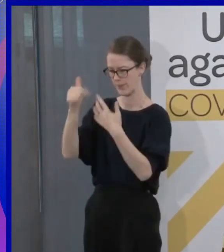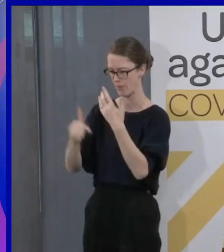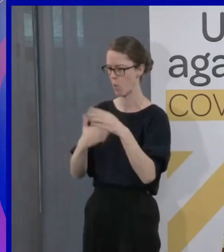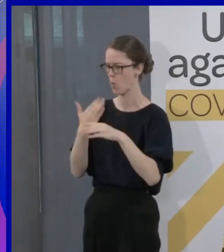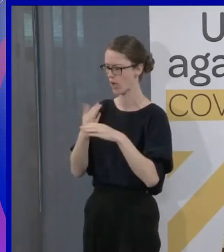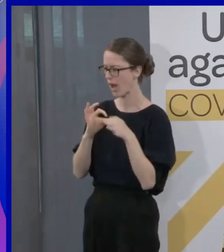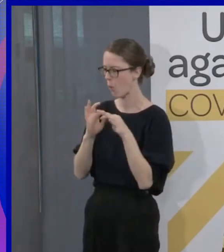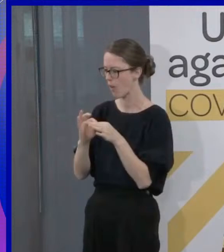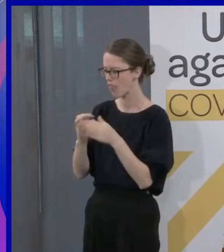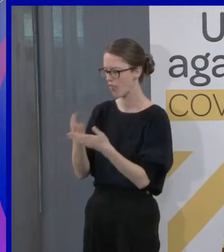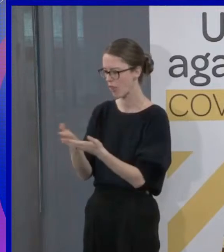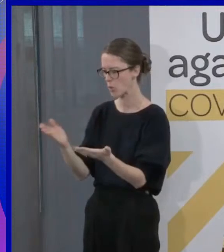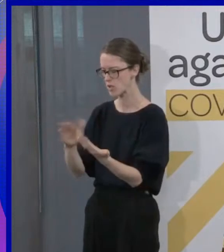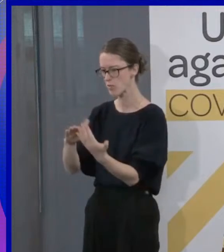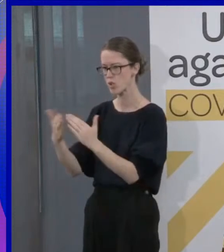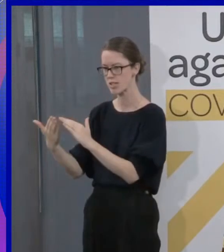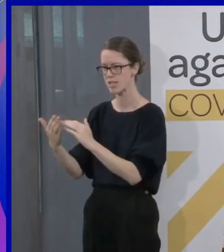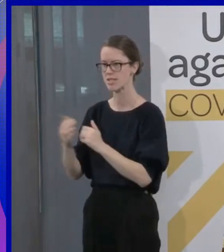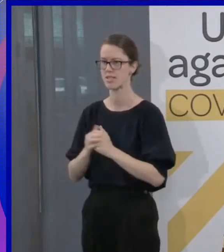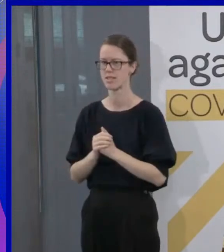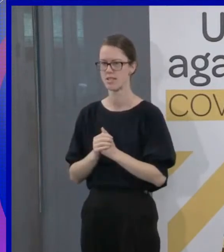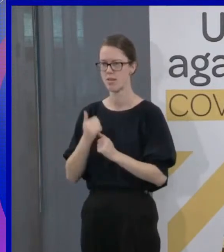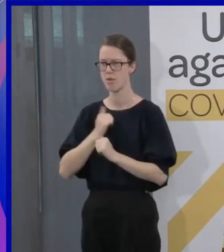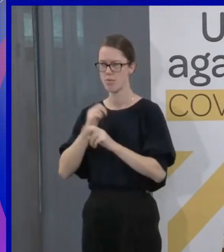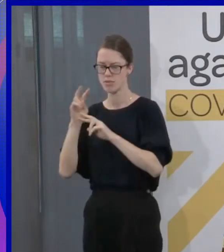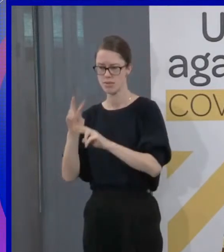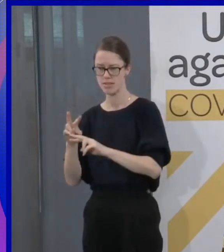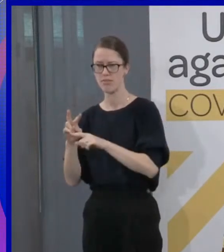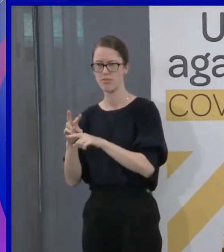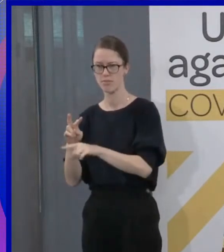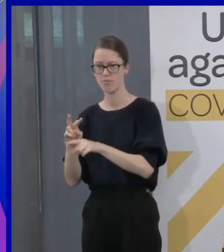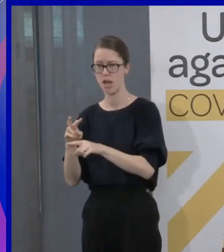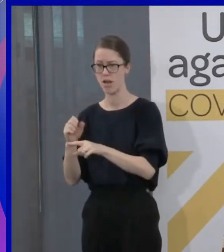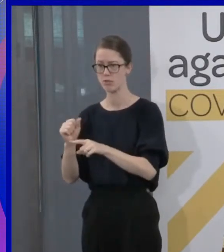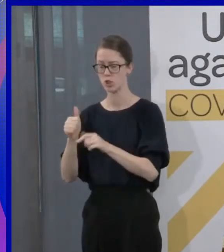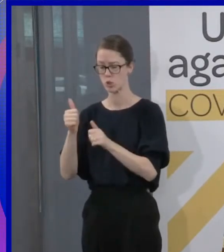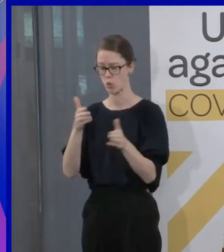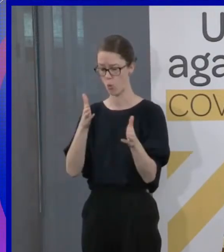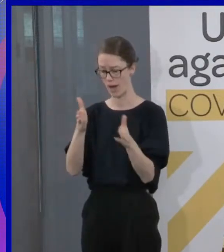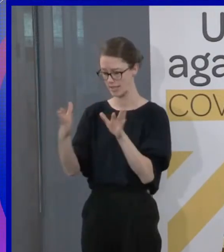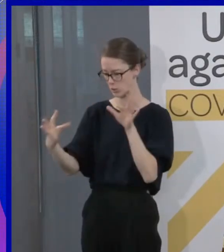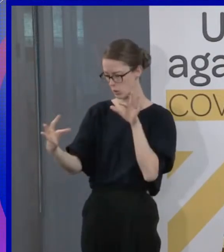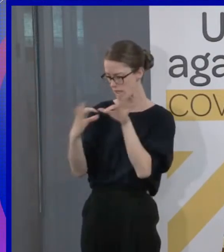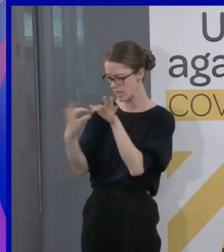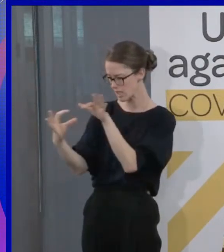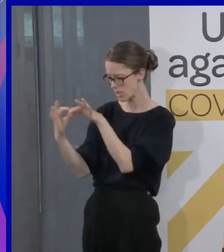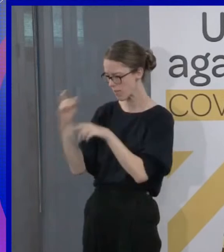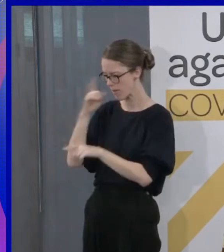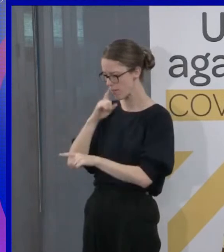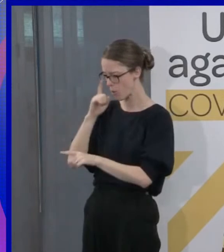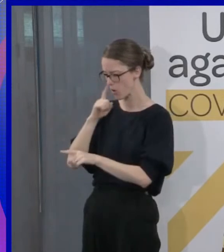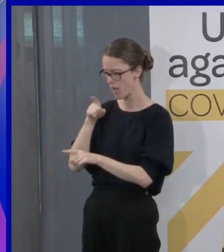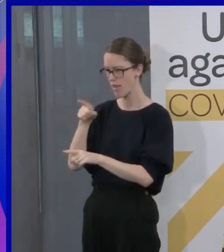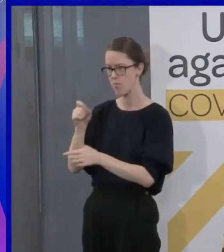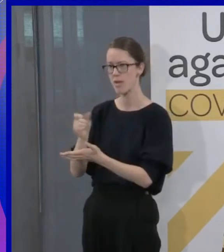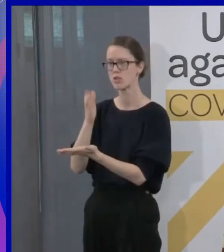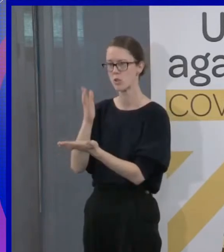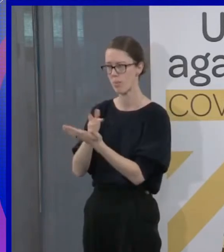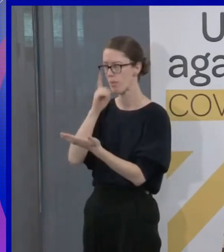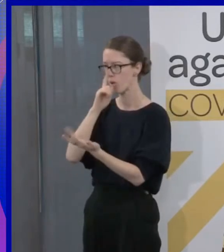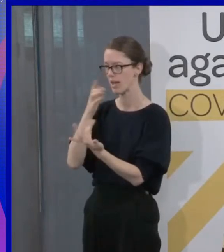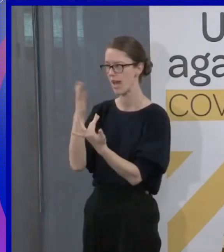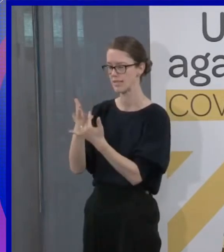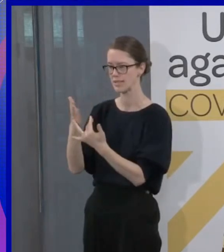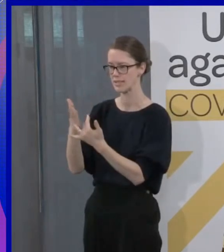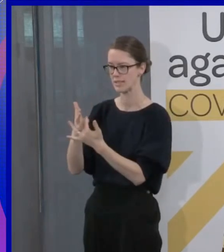really actively with those communities. My view is they've got really good channels and connections into those communities, and they will ensure that people have access